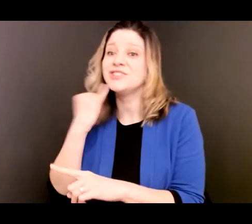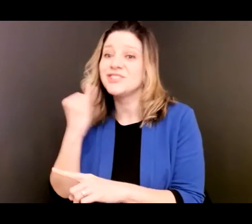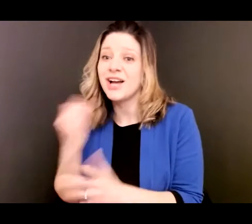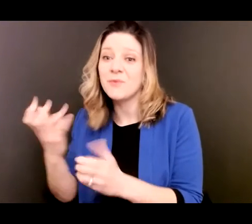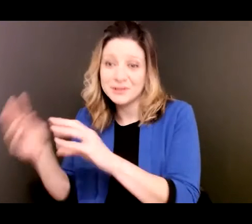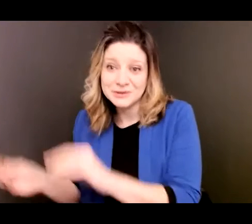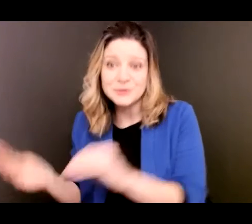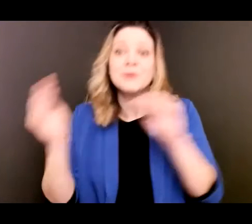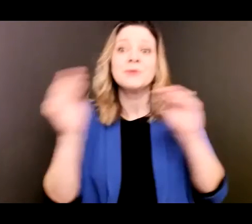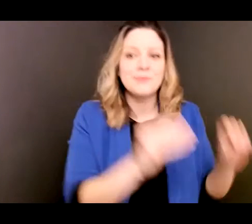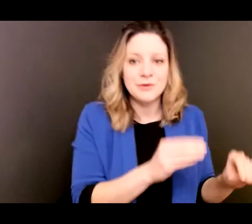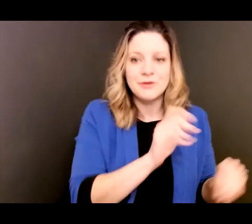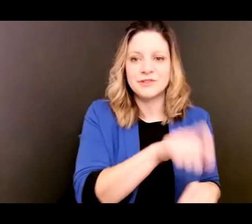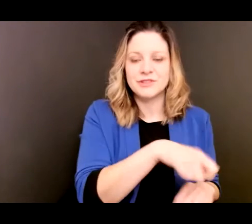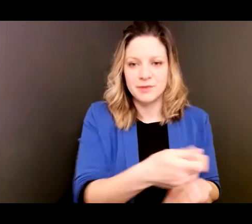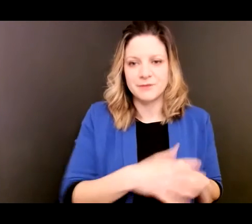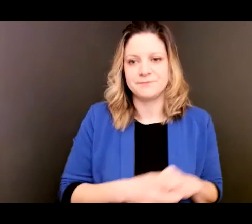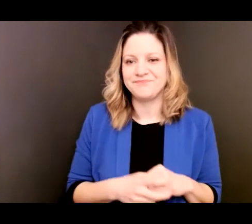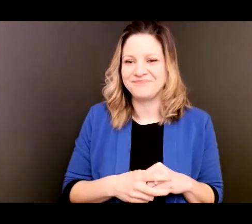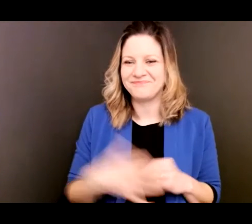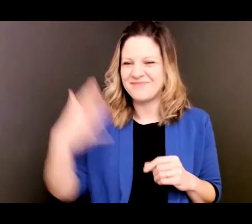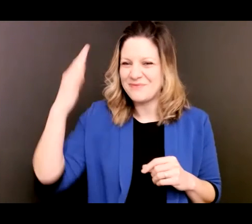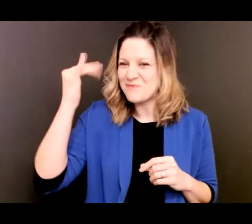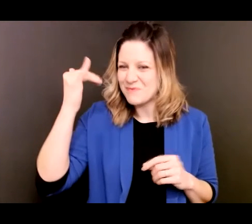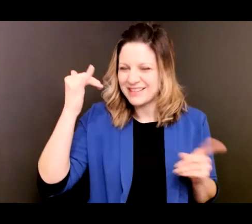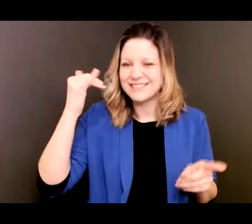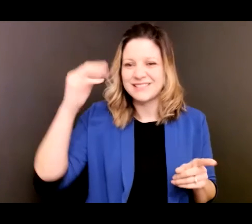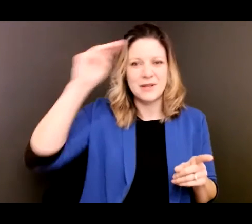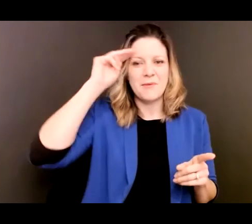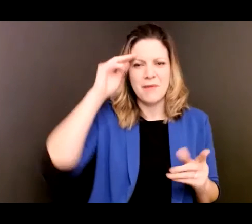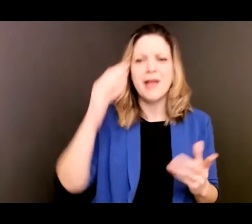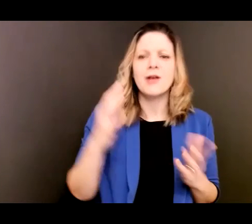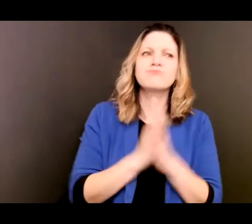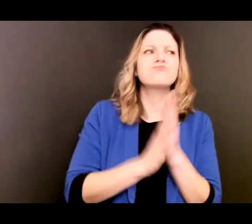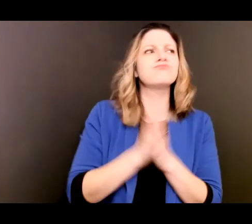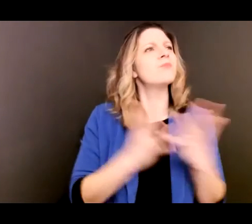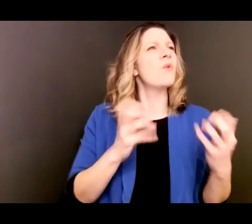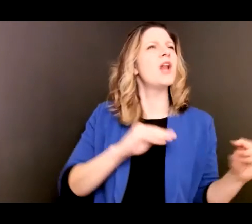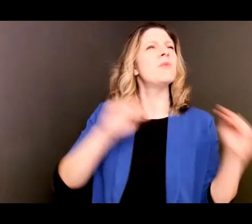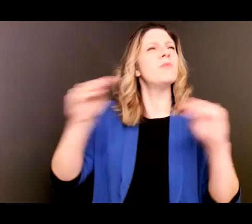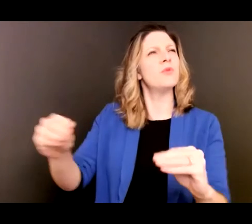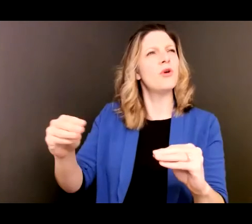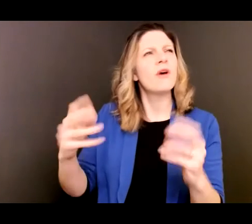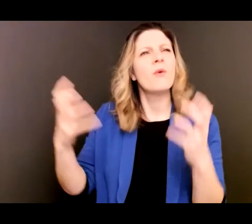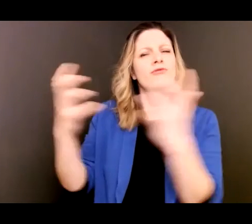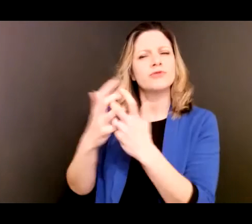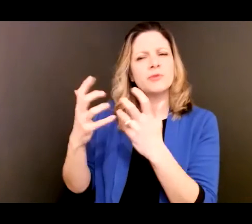Michael has advocated for a change in residential placement and would like to live with more men.